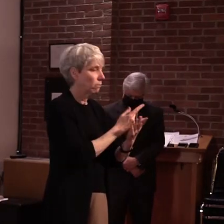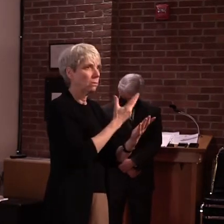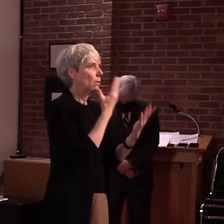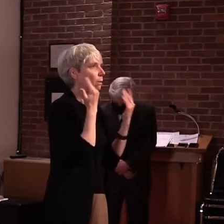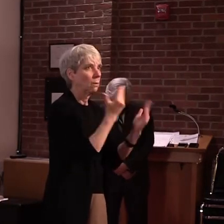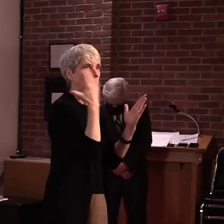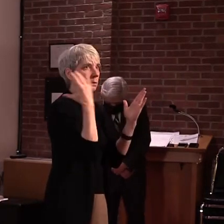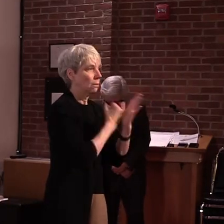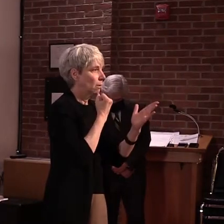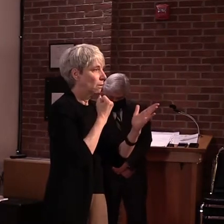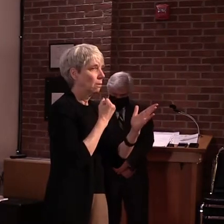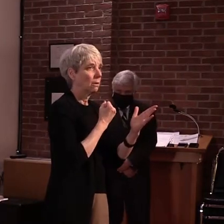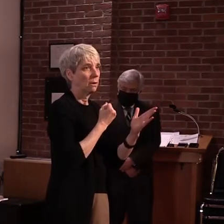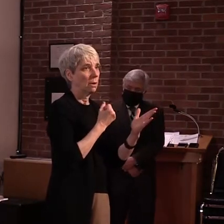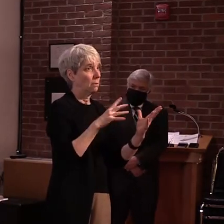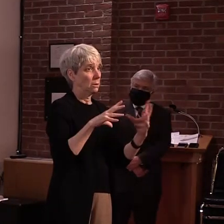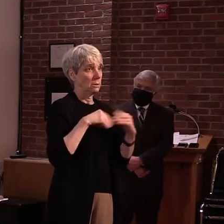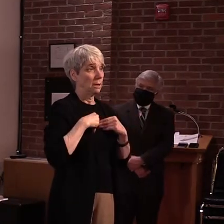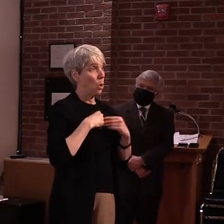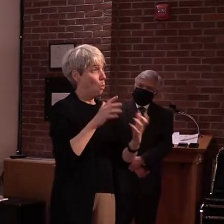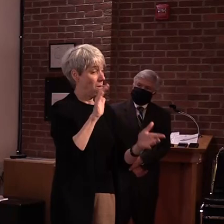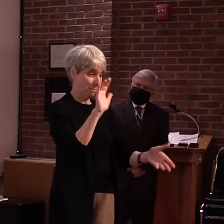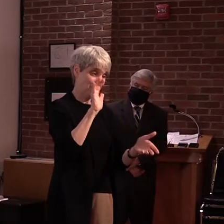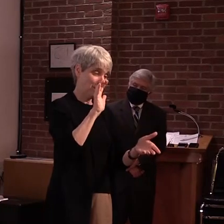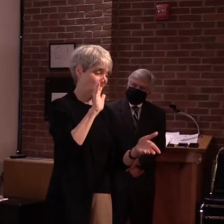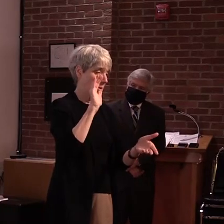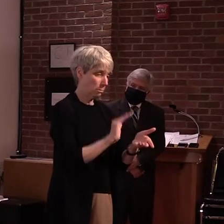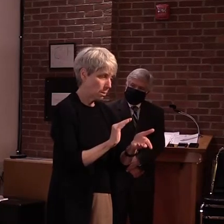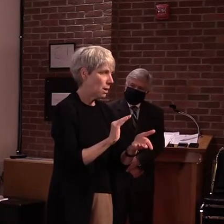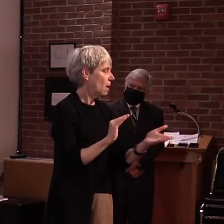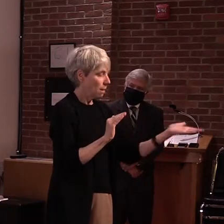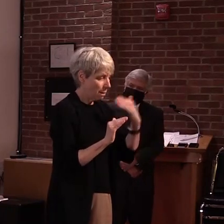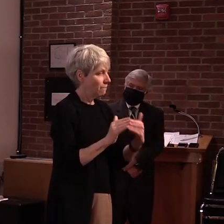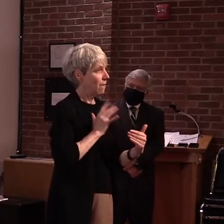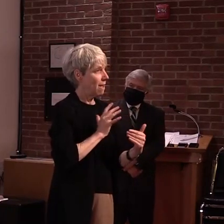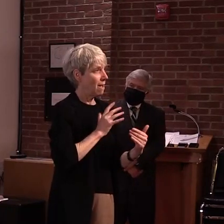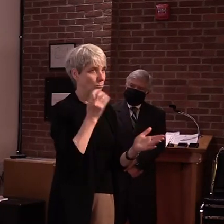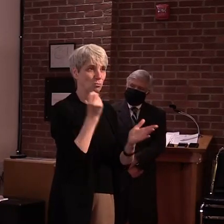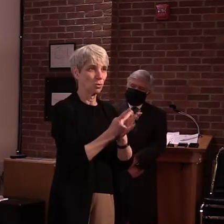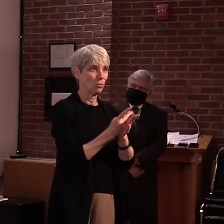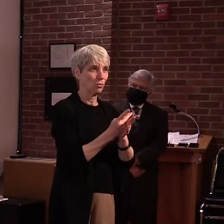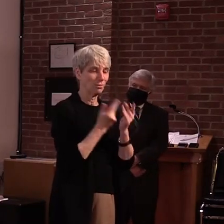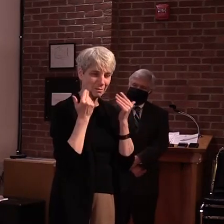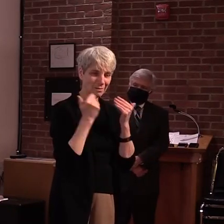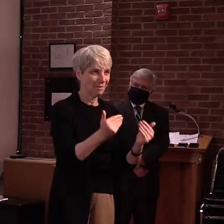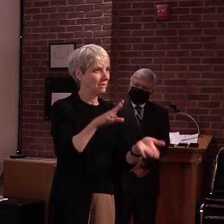take a third of a loaf at this point, but in hopes that they will go back to work and take care of